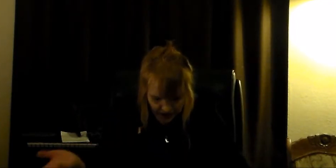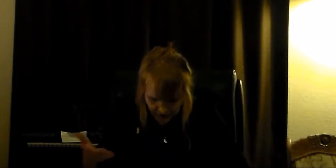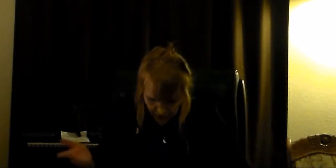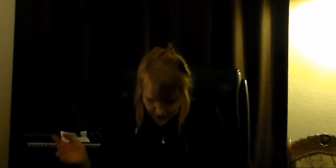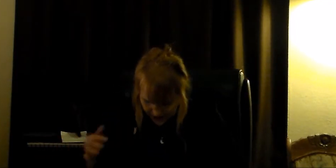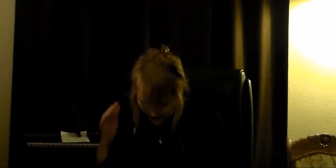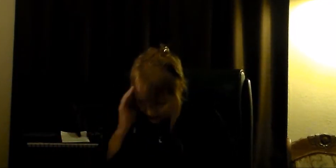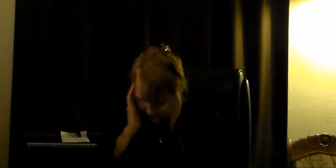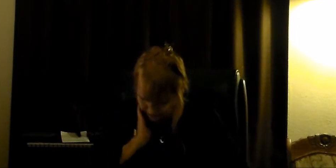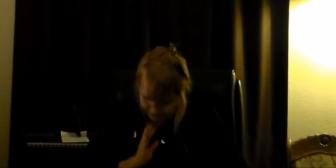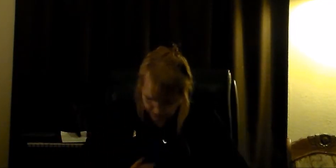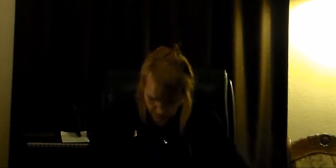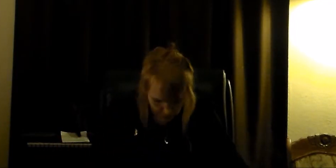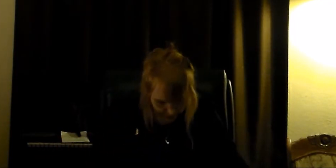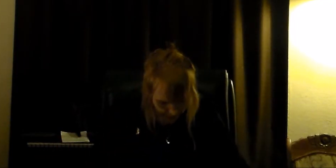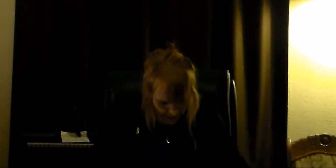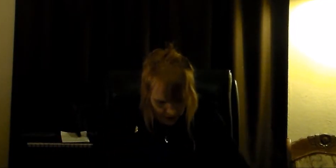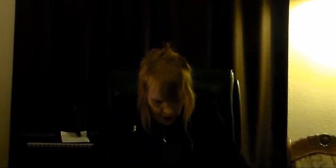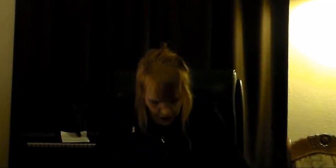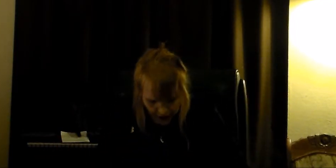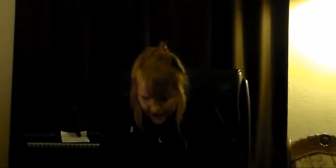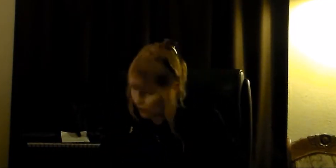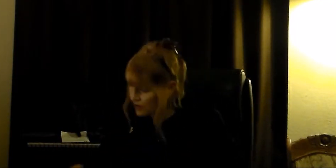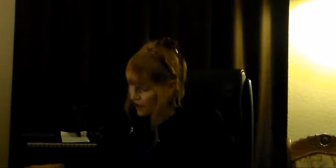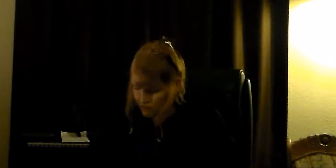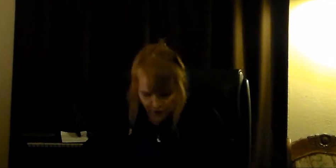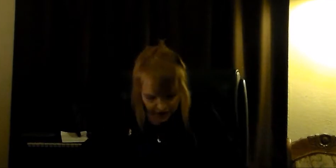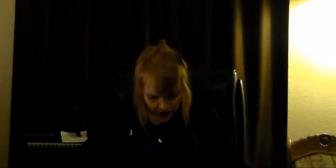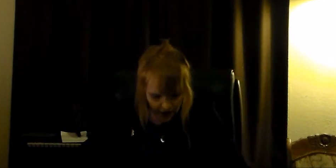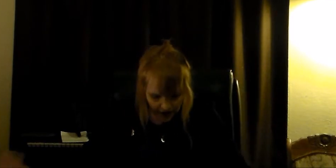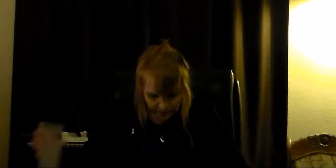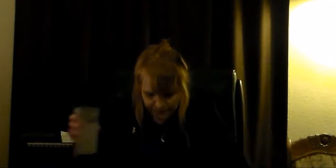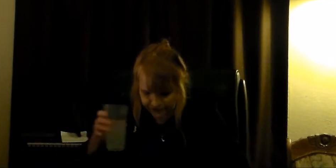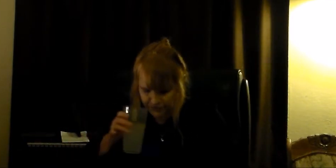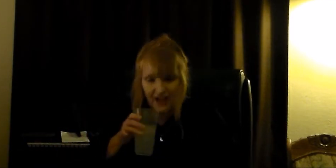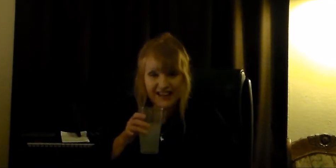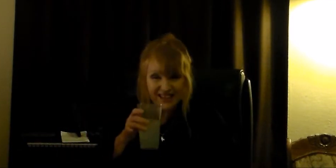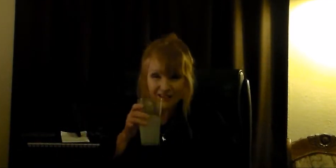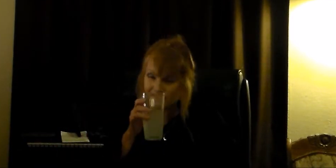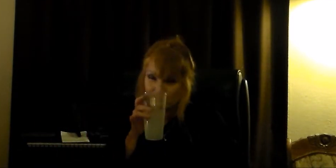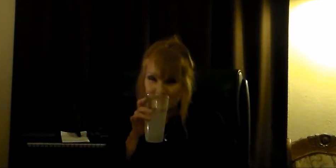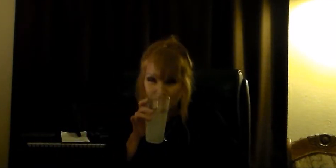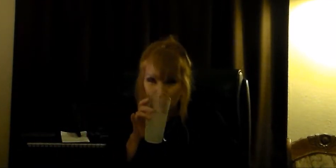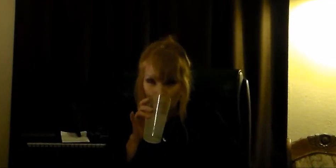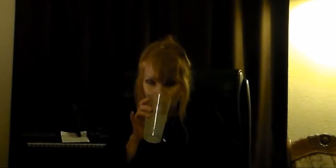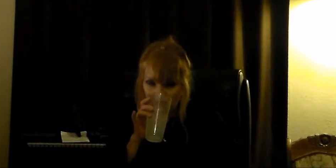that a few weeks ago. Okay, go to Psalm 49. I like Psalms. Psalms like a poem or a